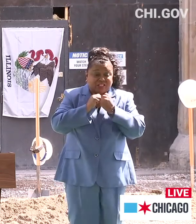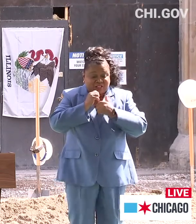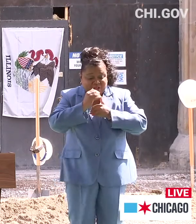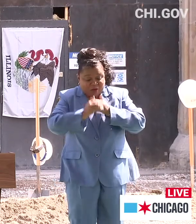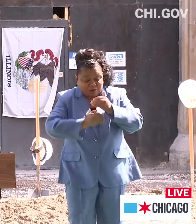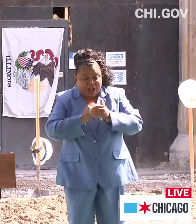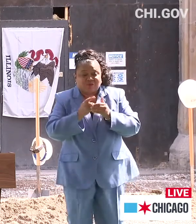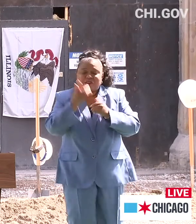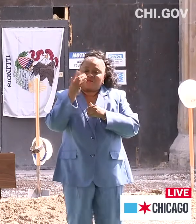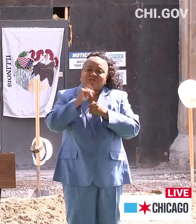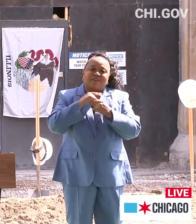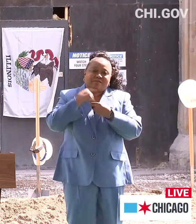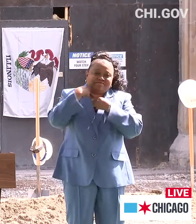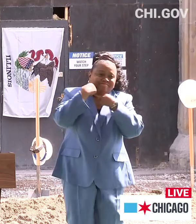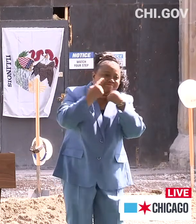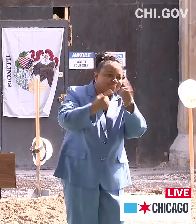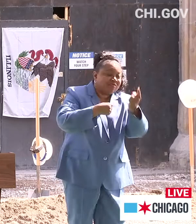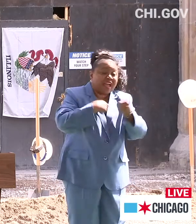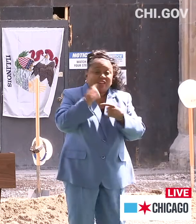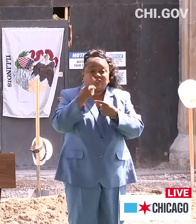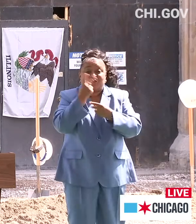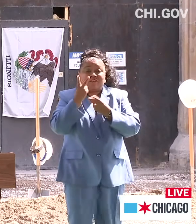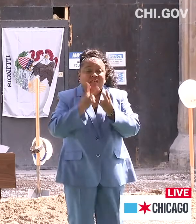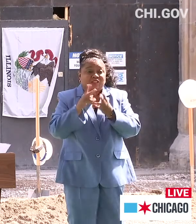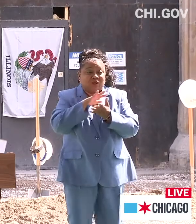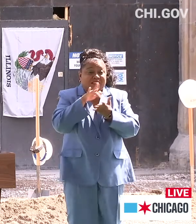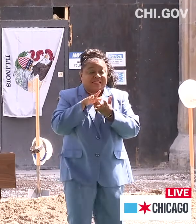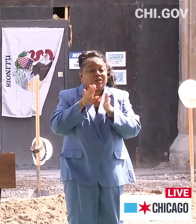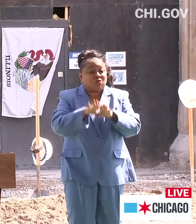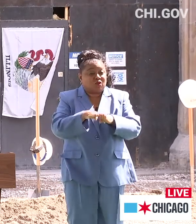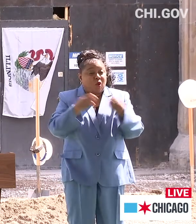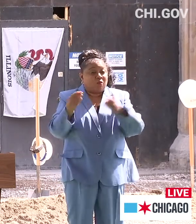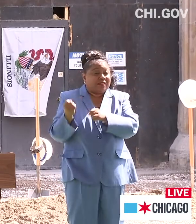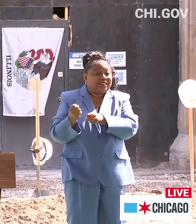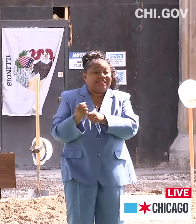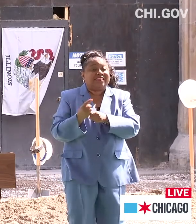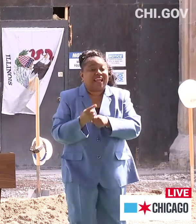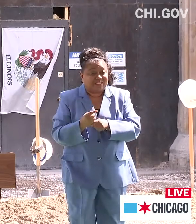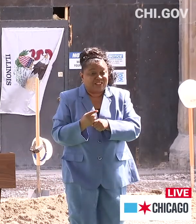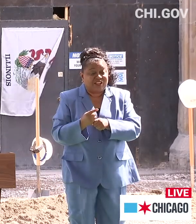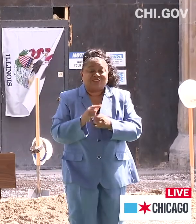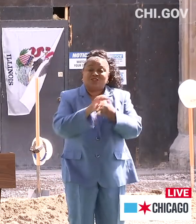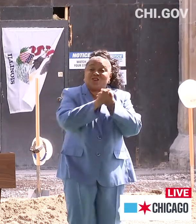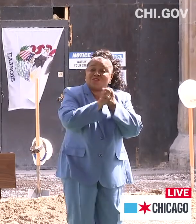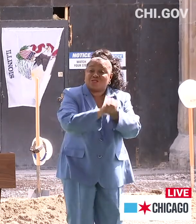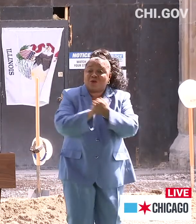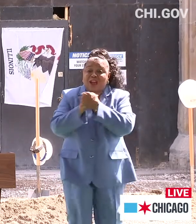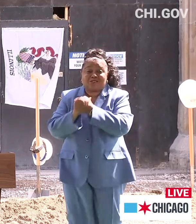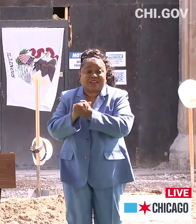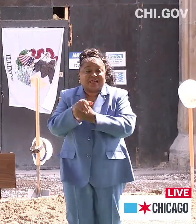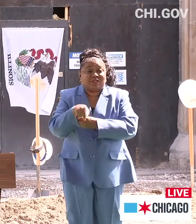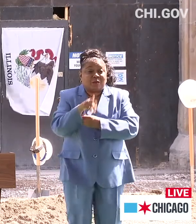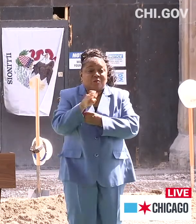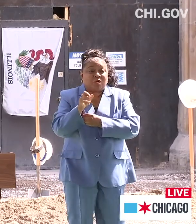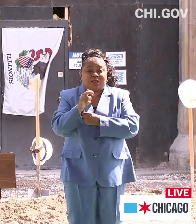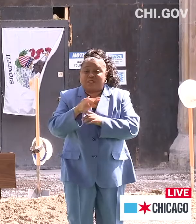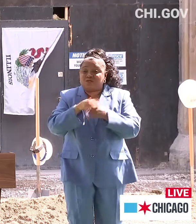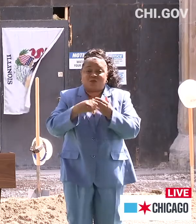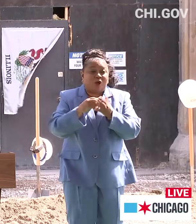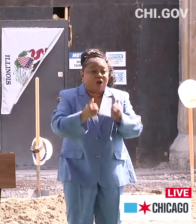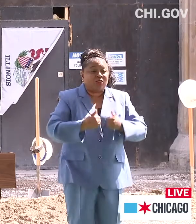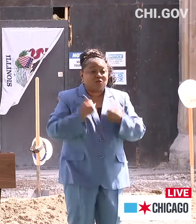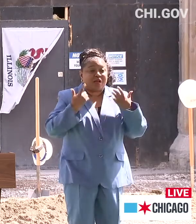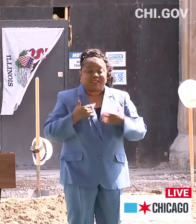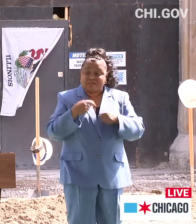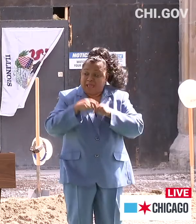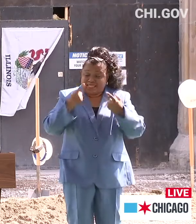progress will forever be told in the new Visitor Center, which opens next year. So congratulations, Pullman, and to all the residents